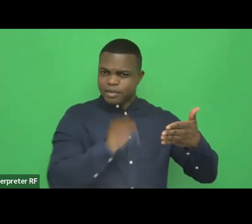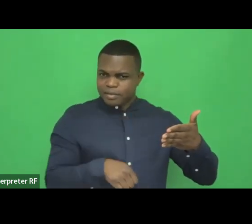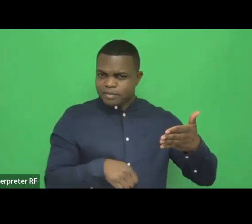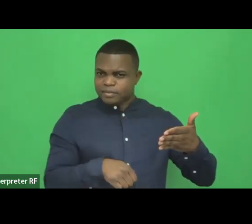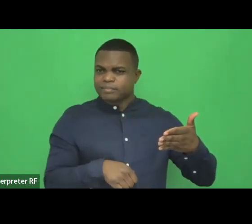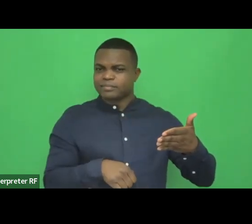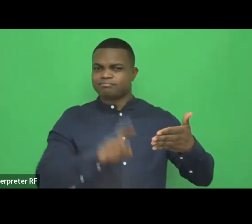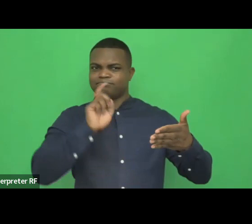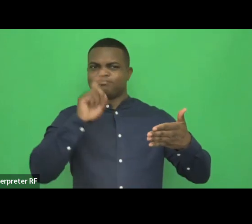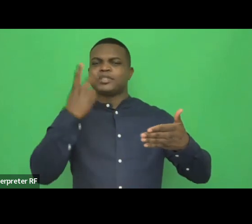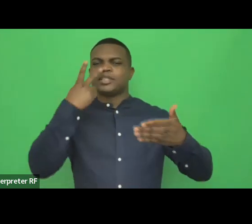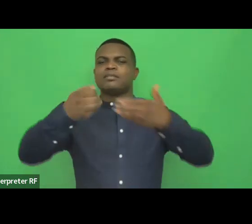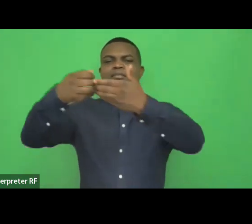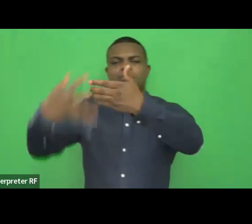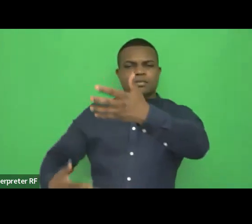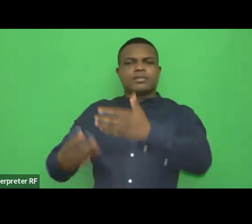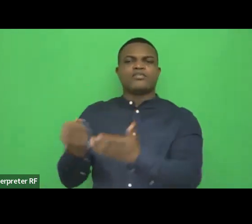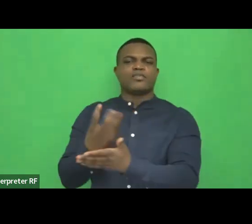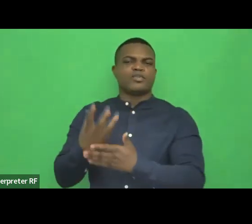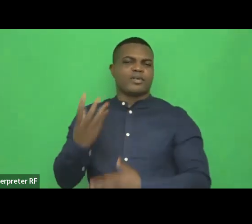for images.